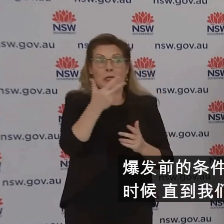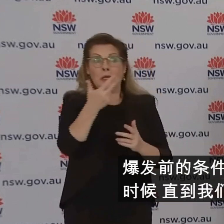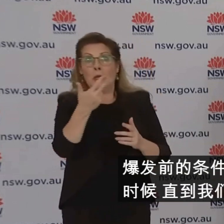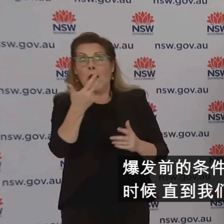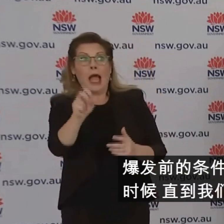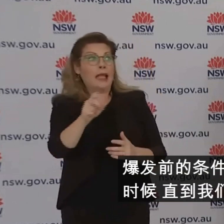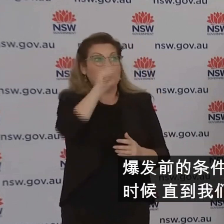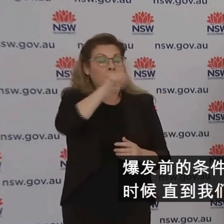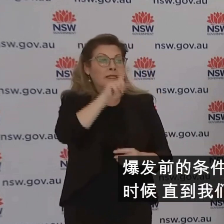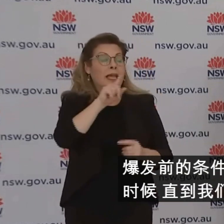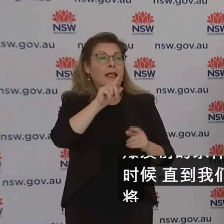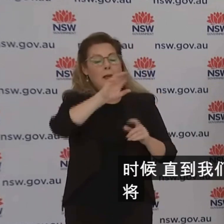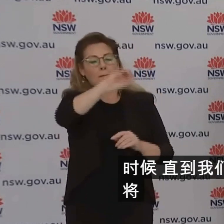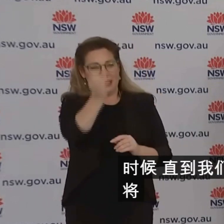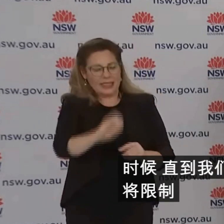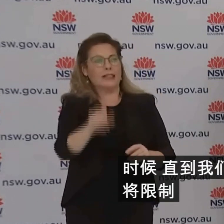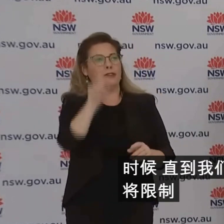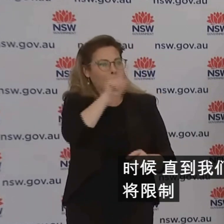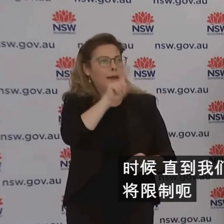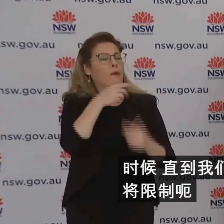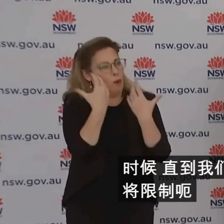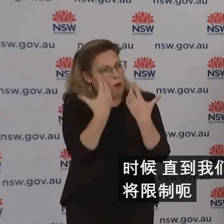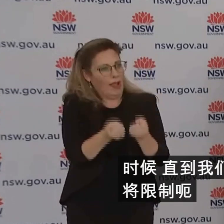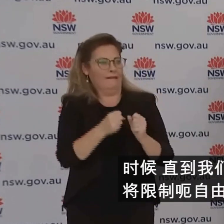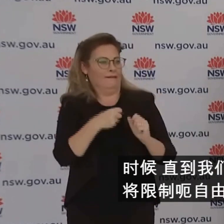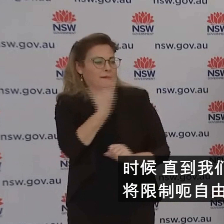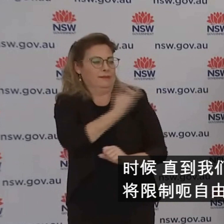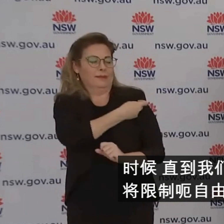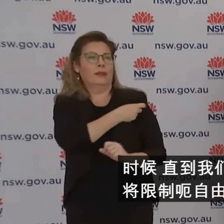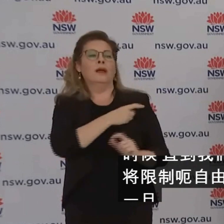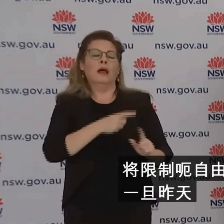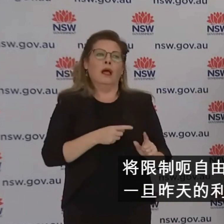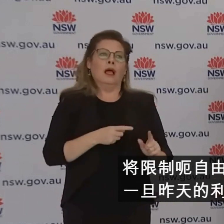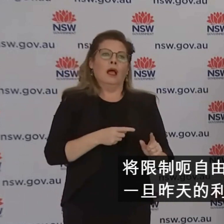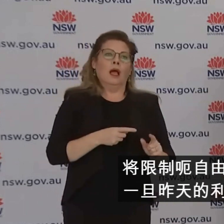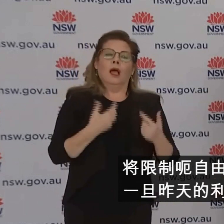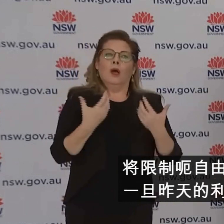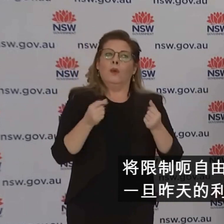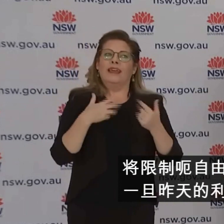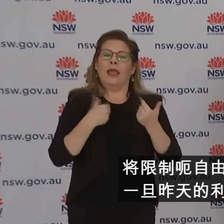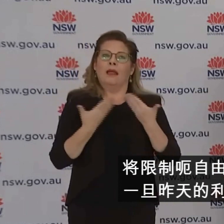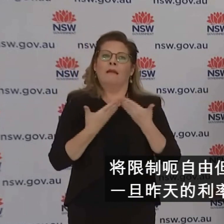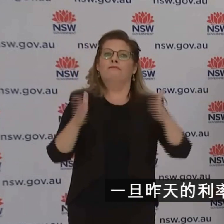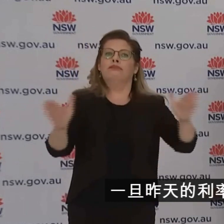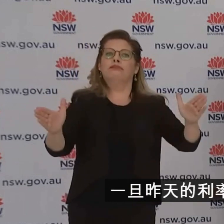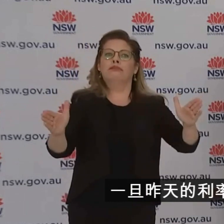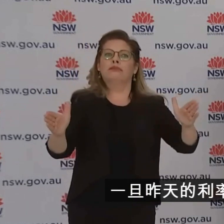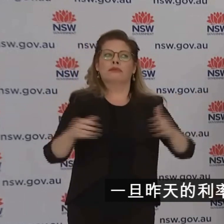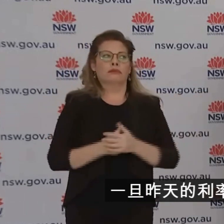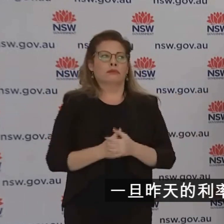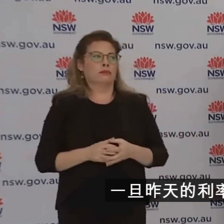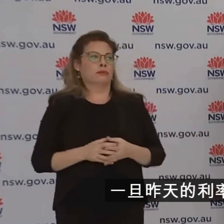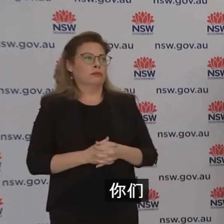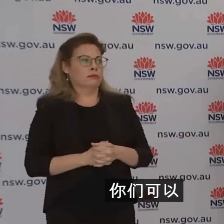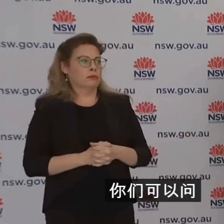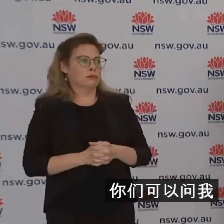we hit 70%, we will have limited freedom. However, we will have more freedom once the rate goes up. Premier, yesterday